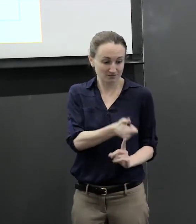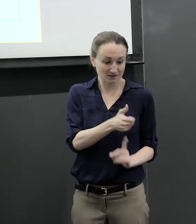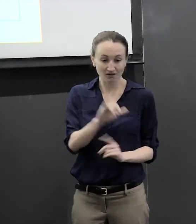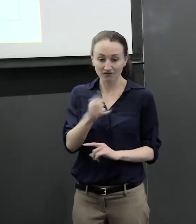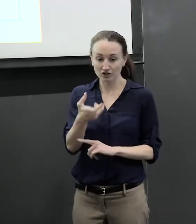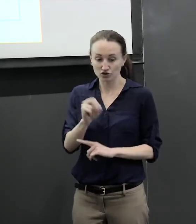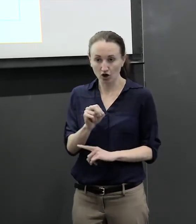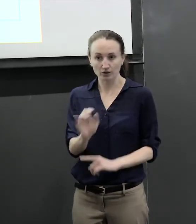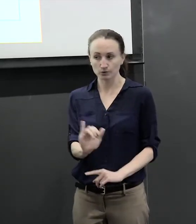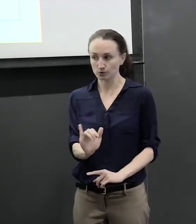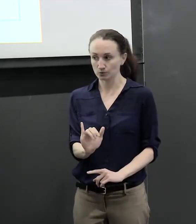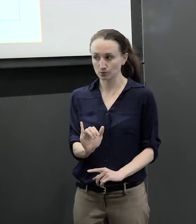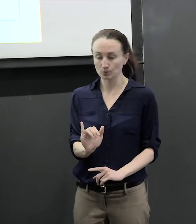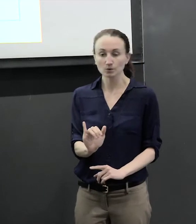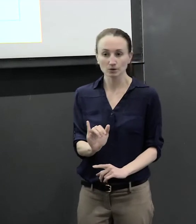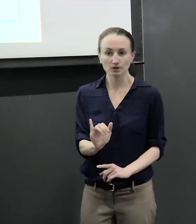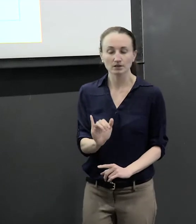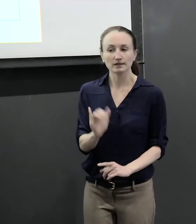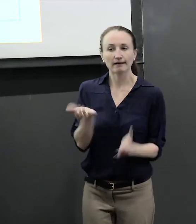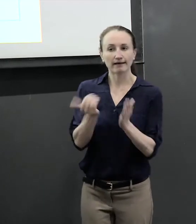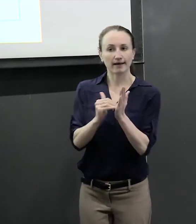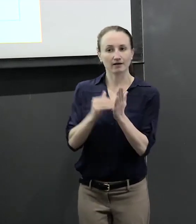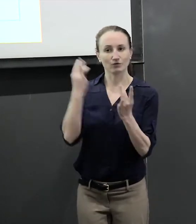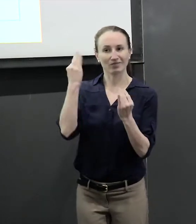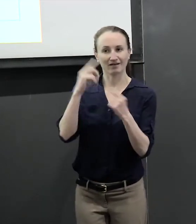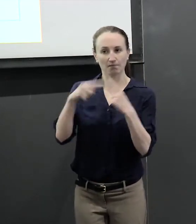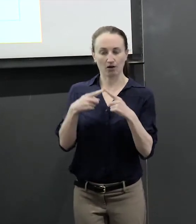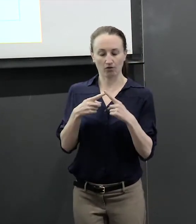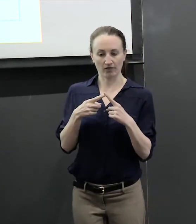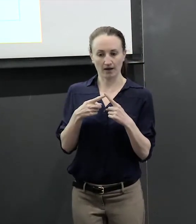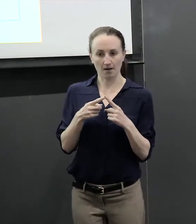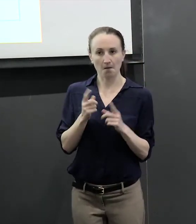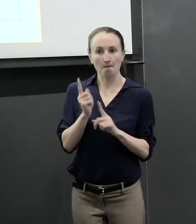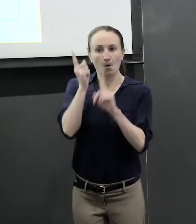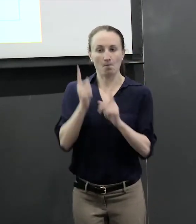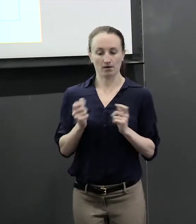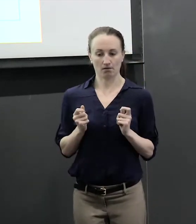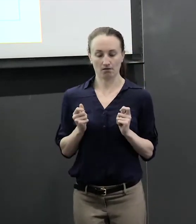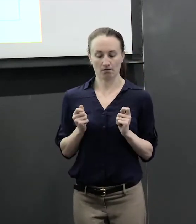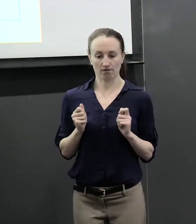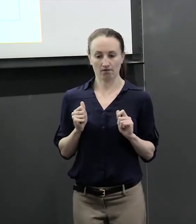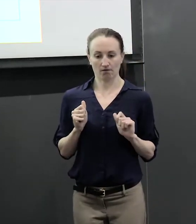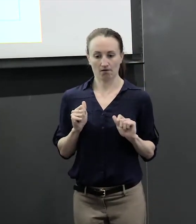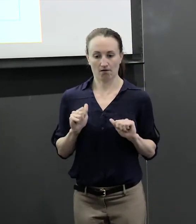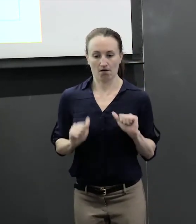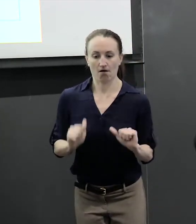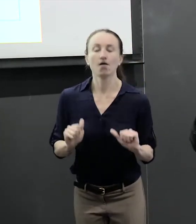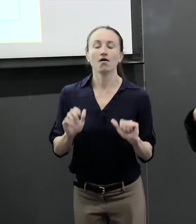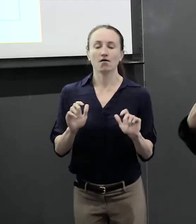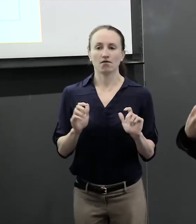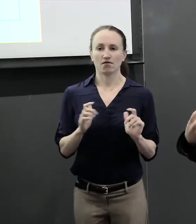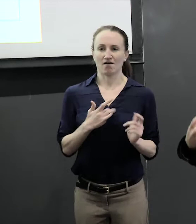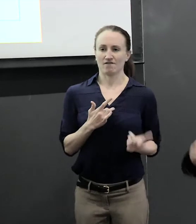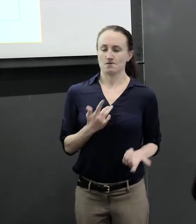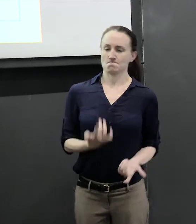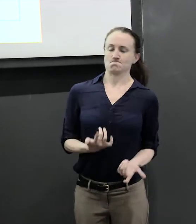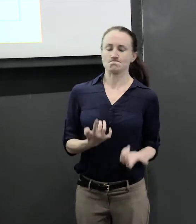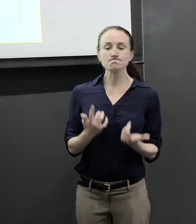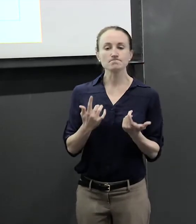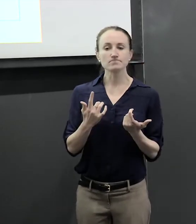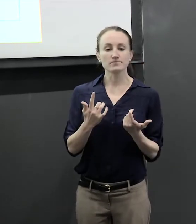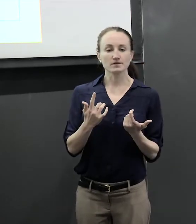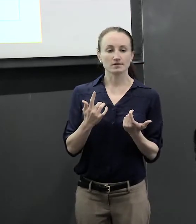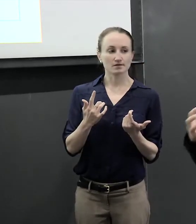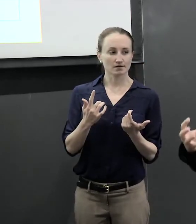into account the slight hesitation that there is, I don't think that this is outlandish. I would tend to